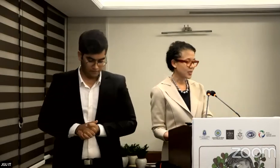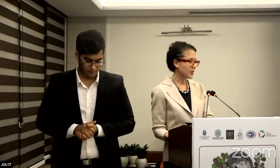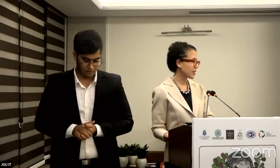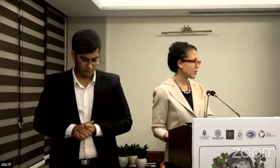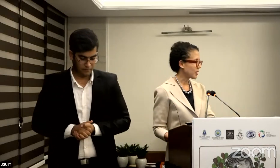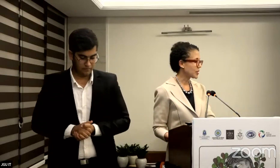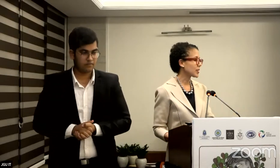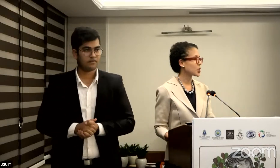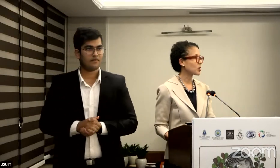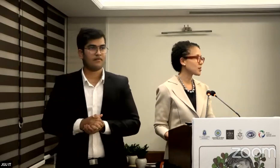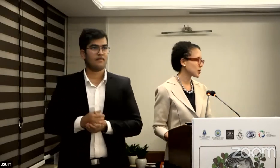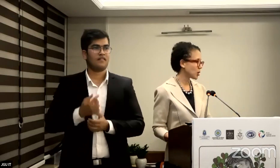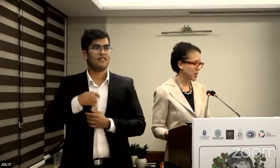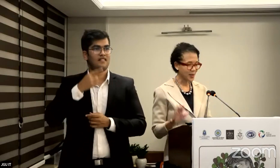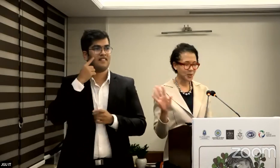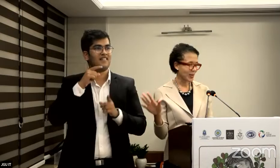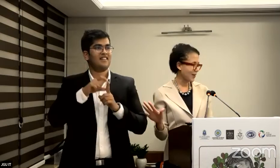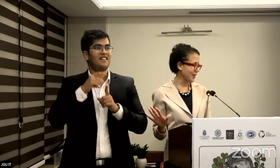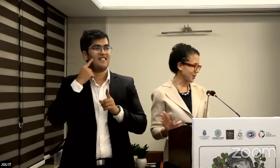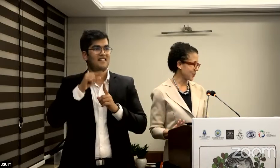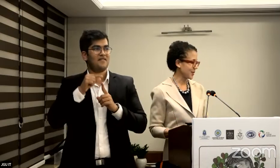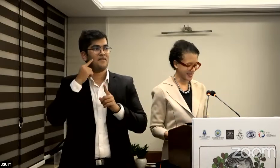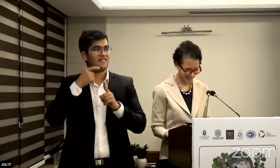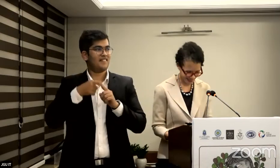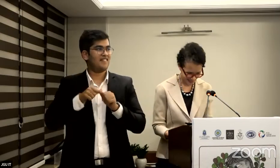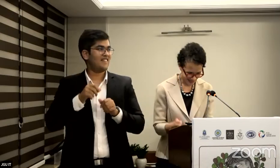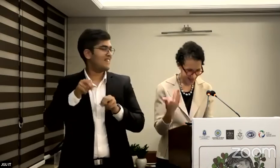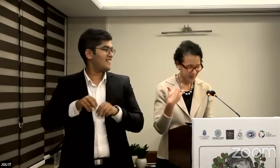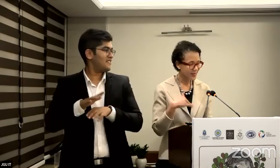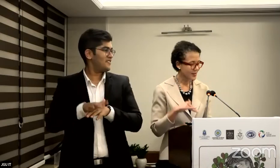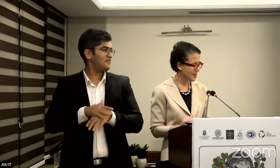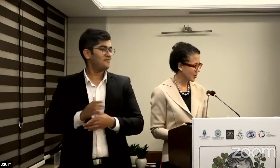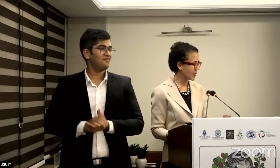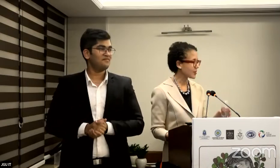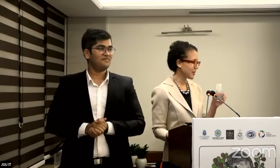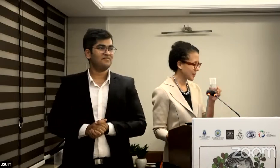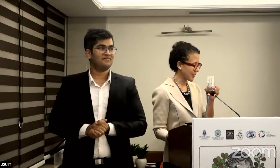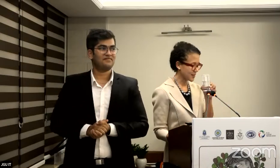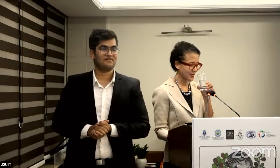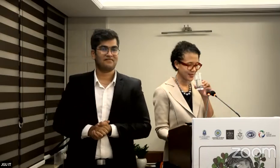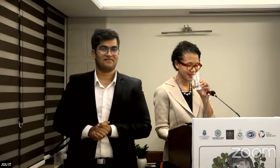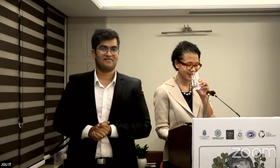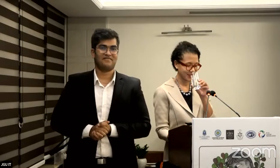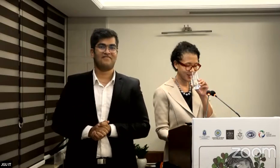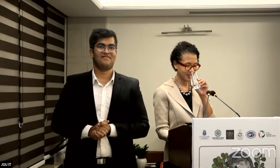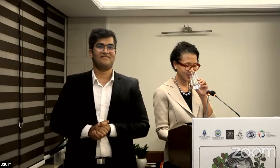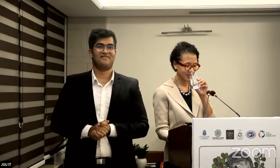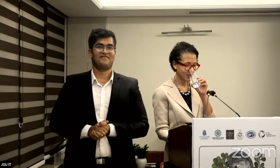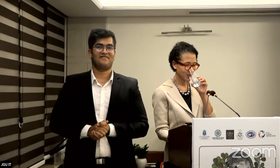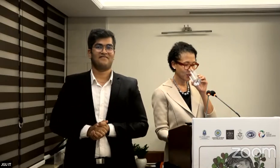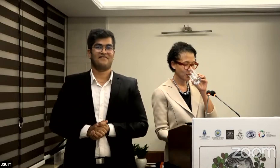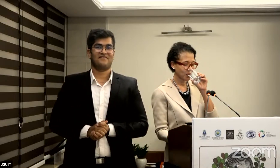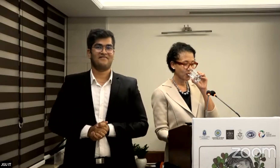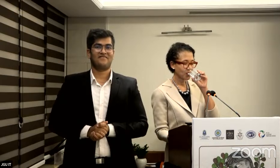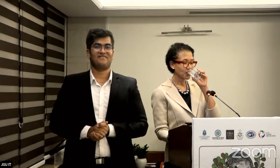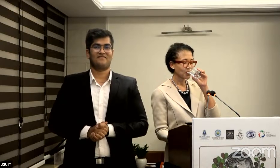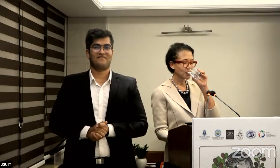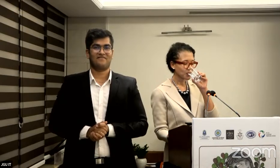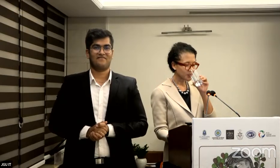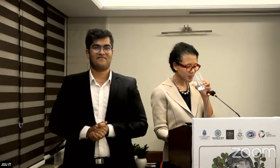I think, Deepika, you're hinting I should slow down to allow the interpreter to slow down, take a glass of water.